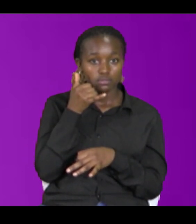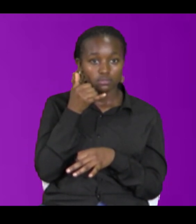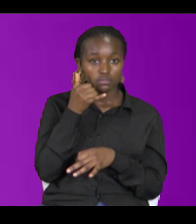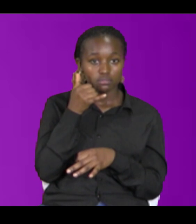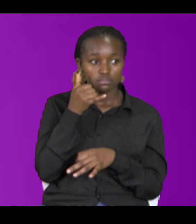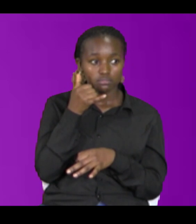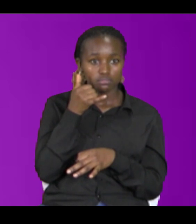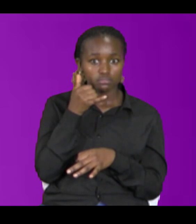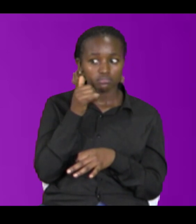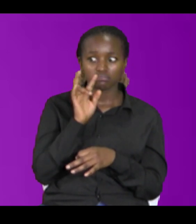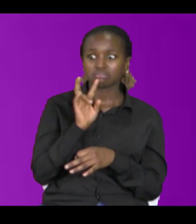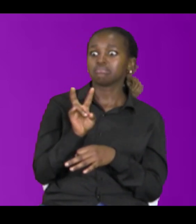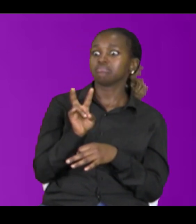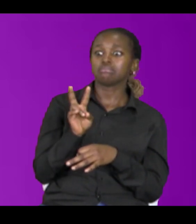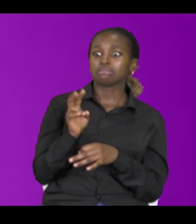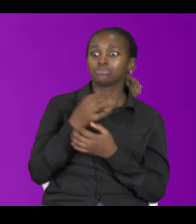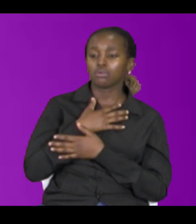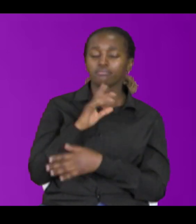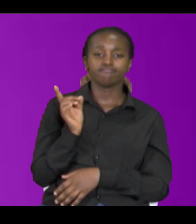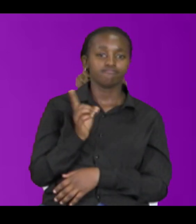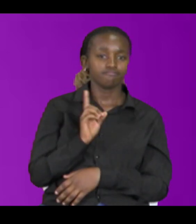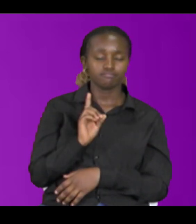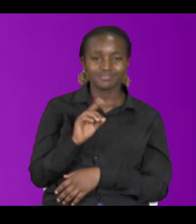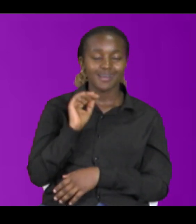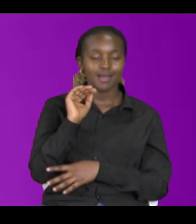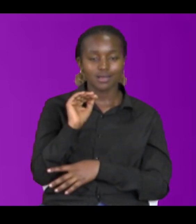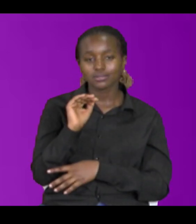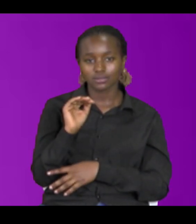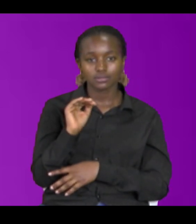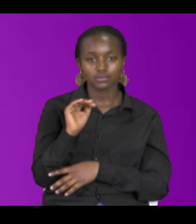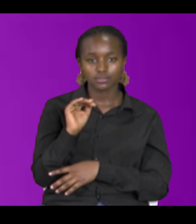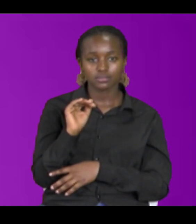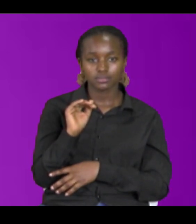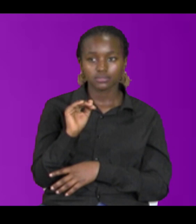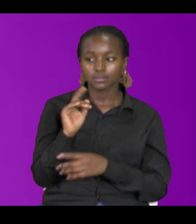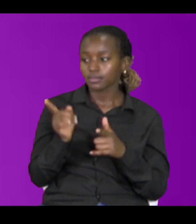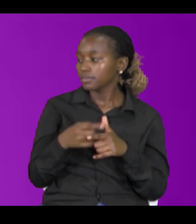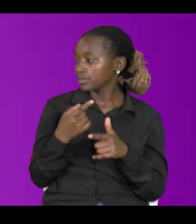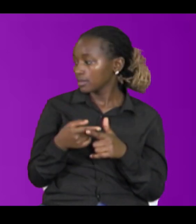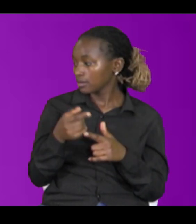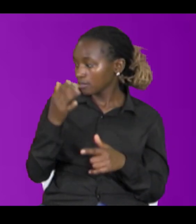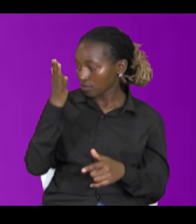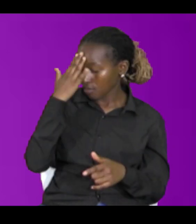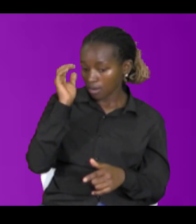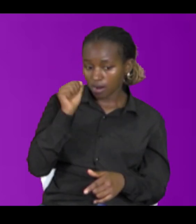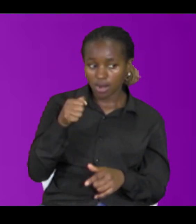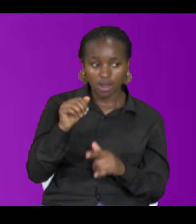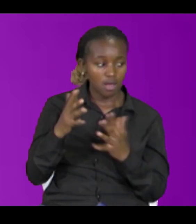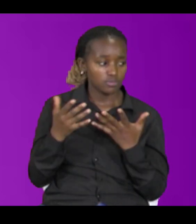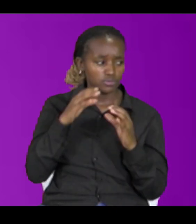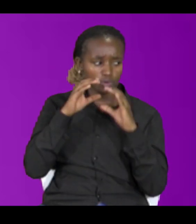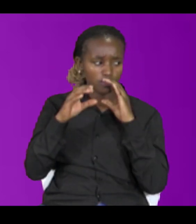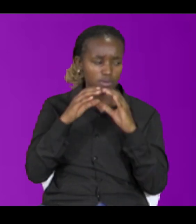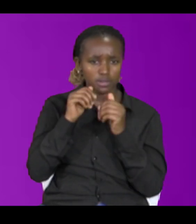and just stay there shocked. Ask, how do you use your phone? Uh, what do